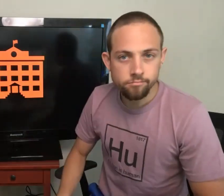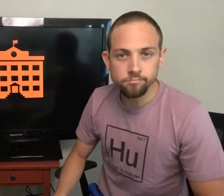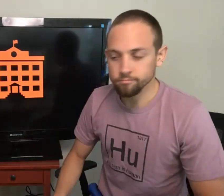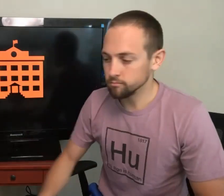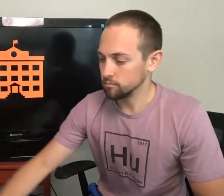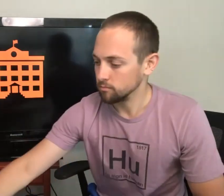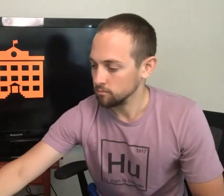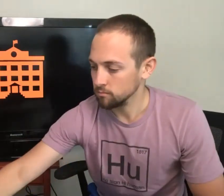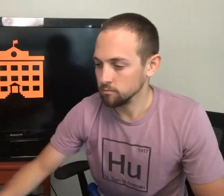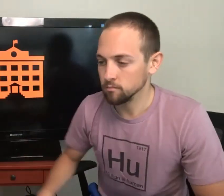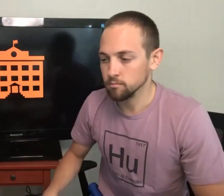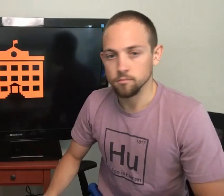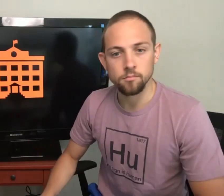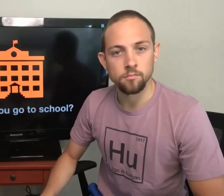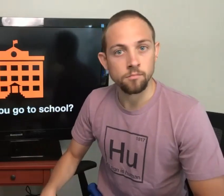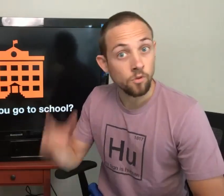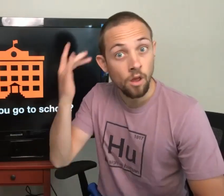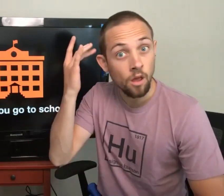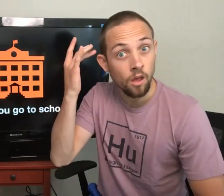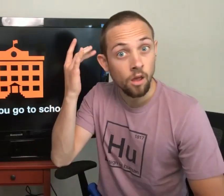sense. Eyebrows down. Why do you go to school?